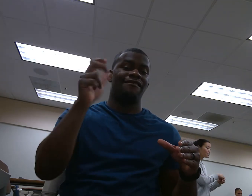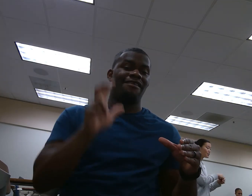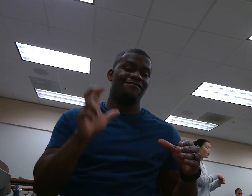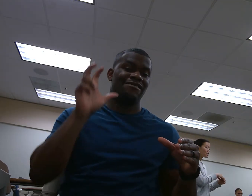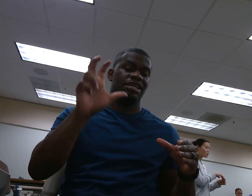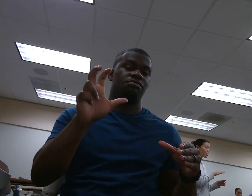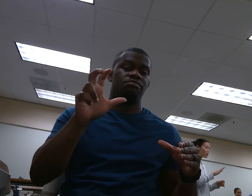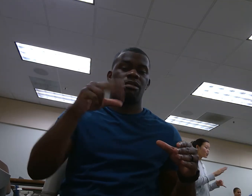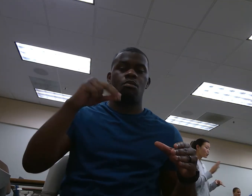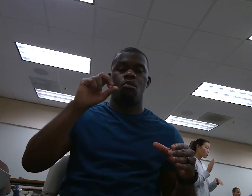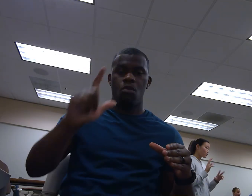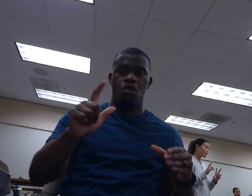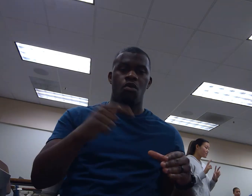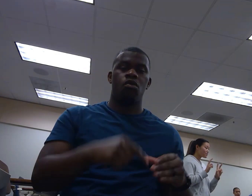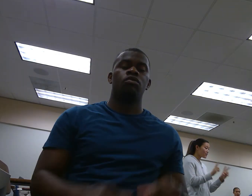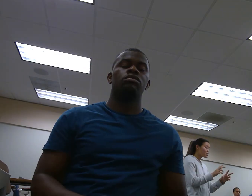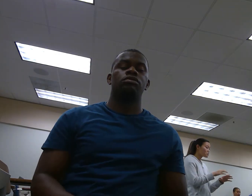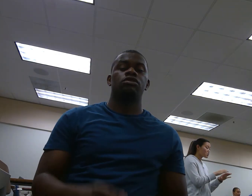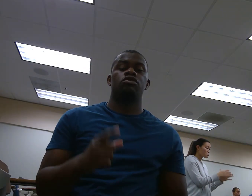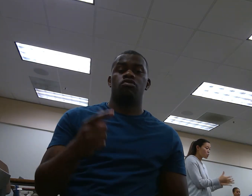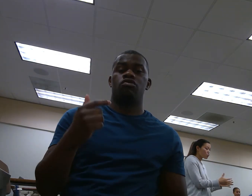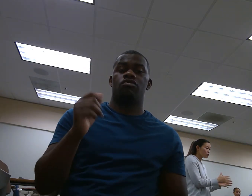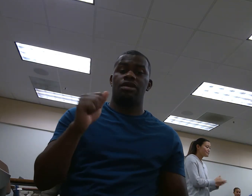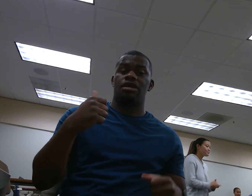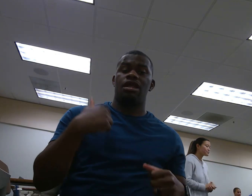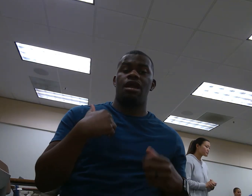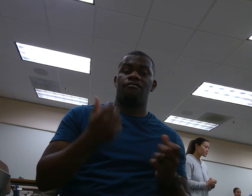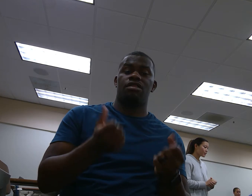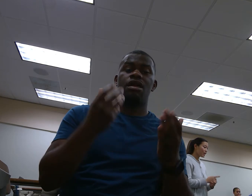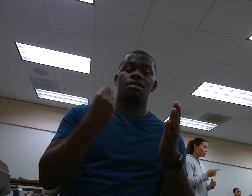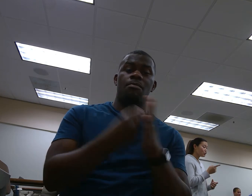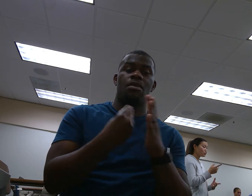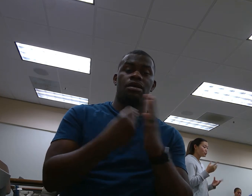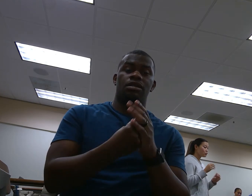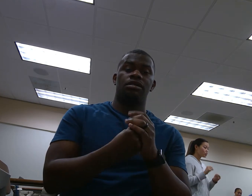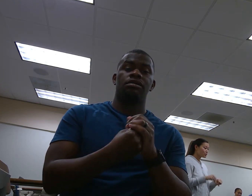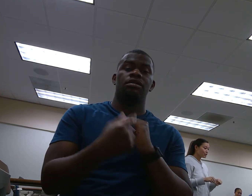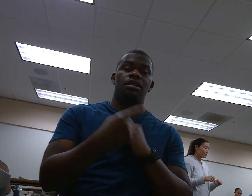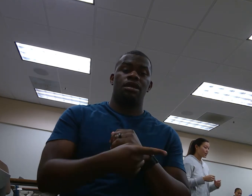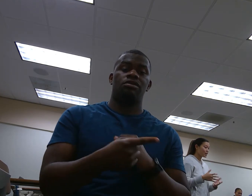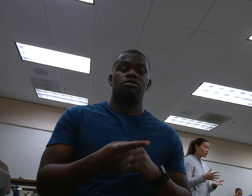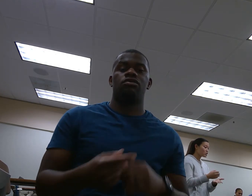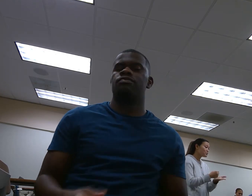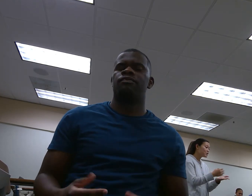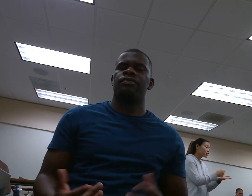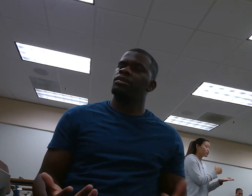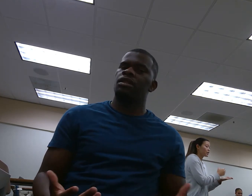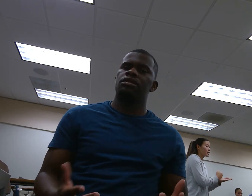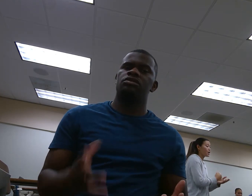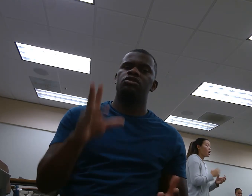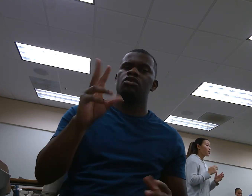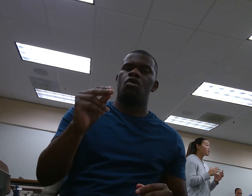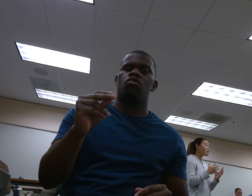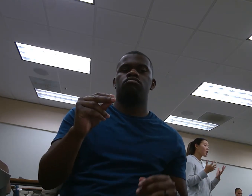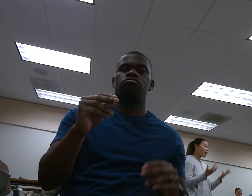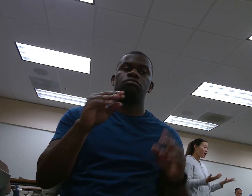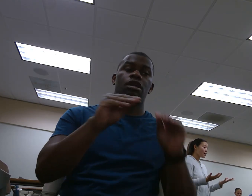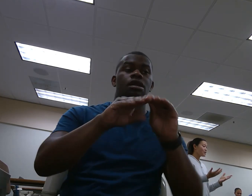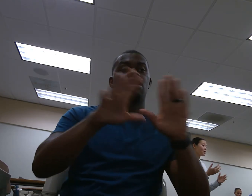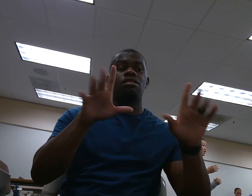good amount of money there collecting generating a lot of income. So there's no very clear-cut answer that renting is